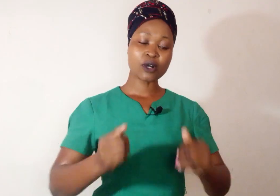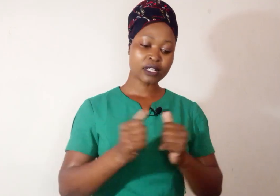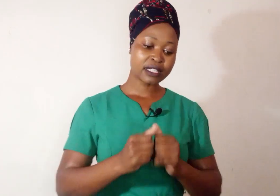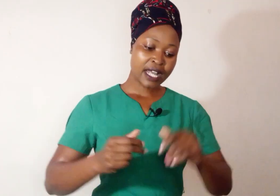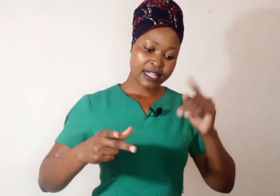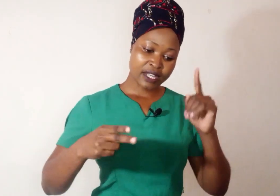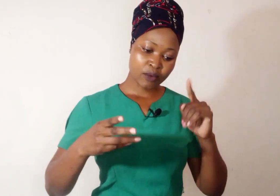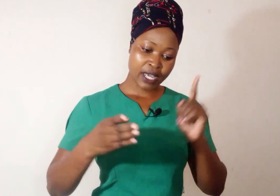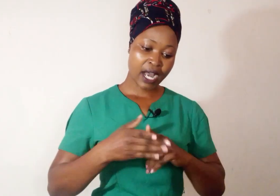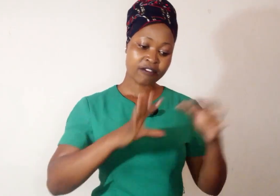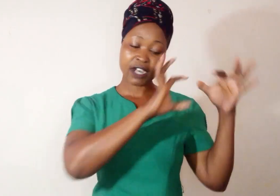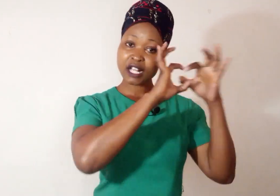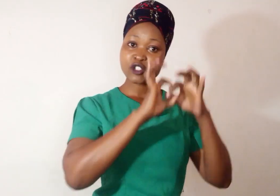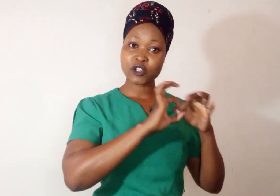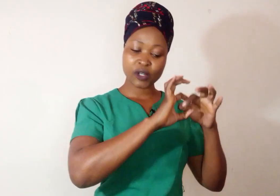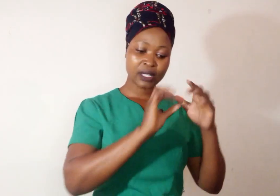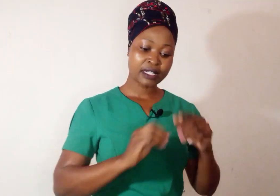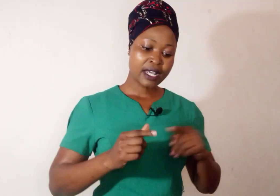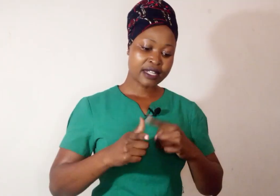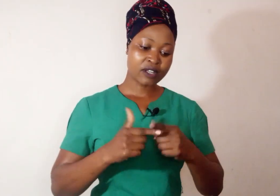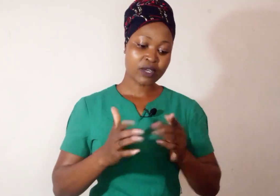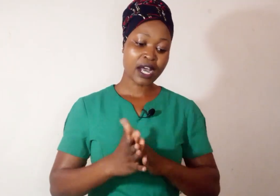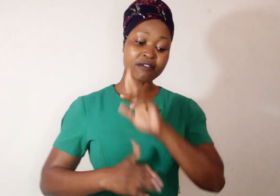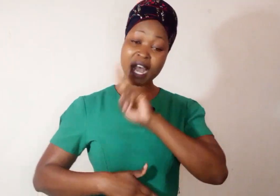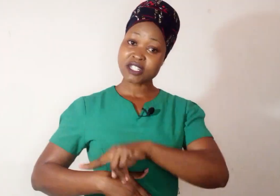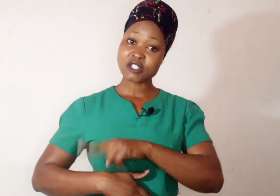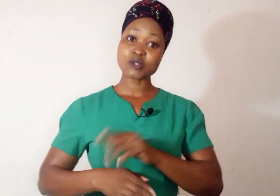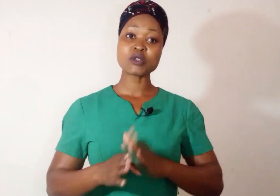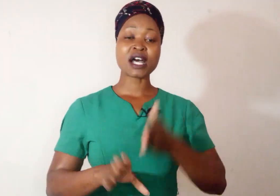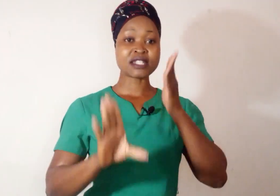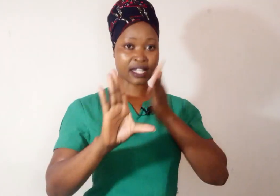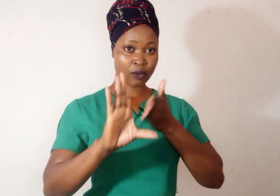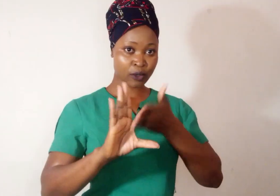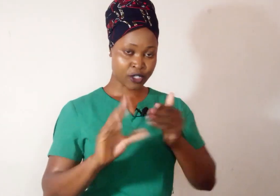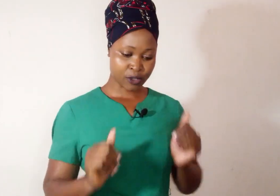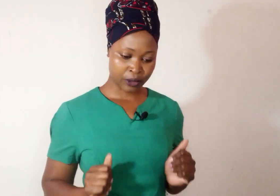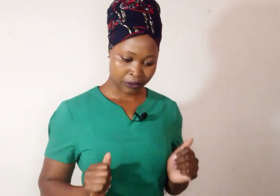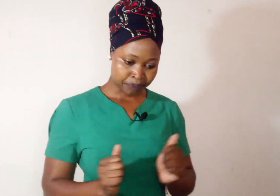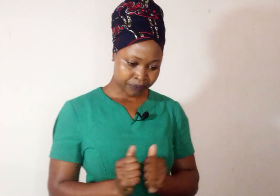physical, then we have cultural, then we have attitude and psychological.